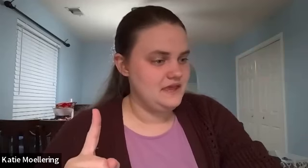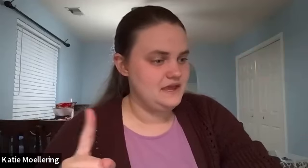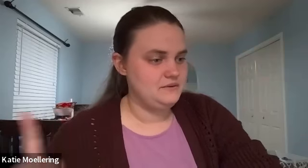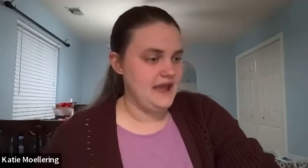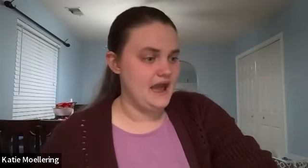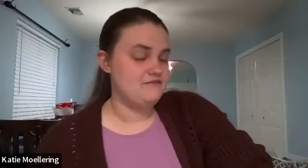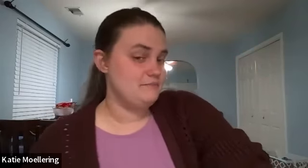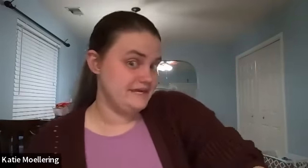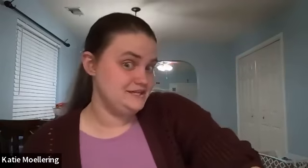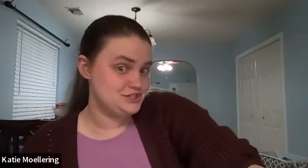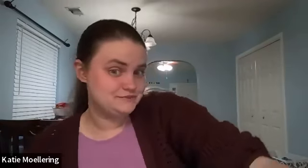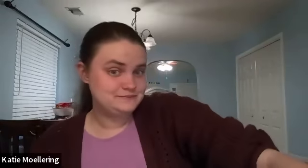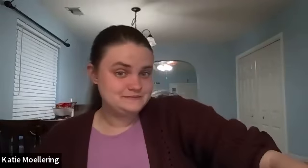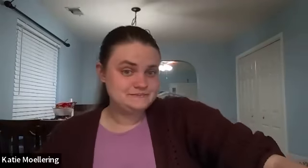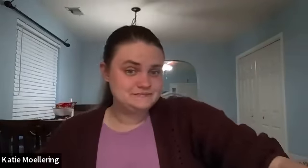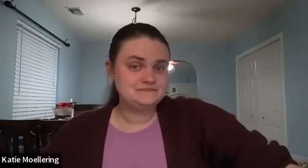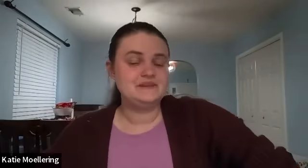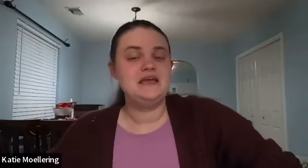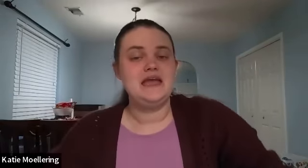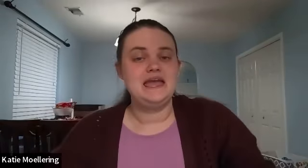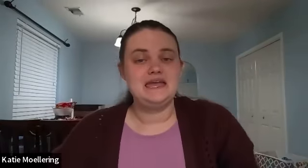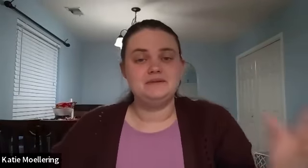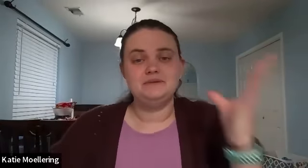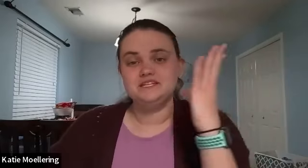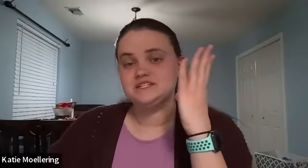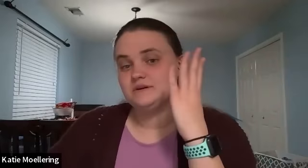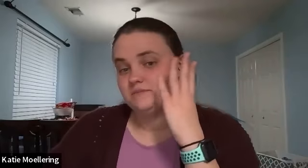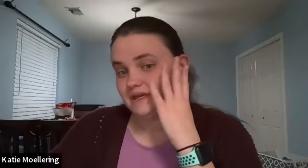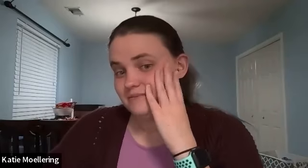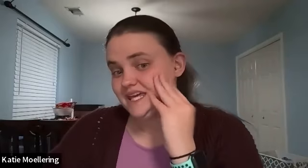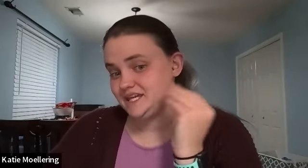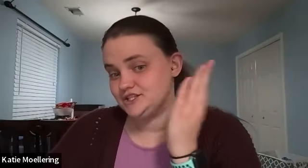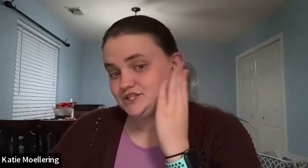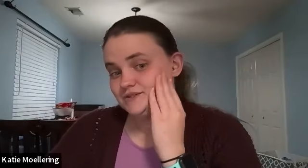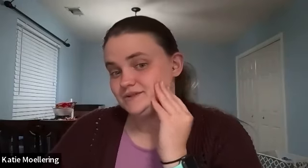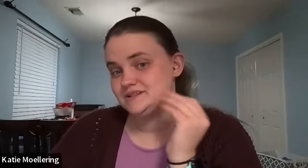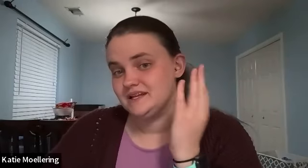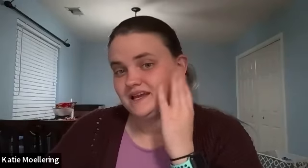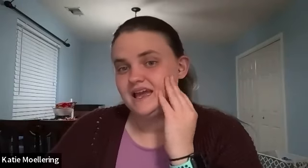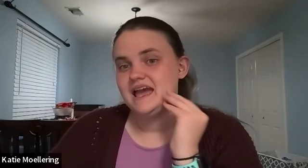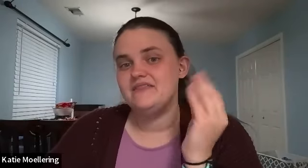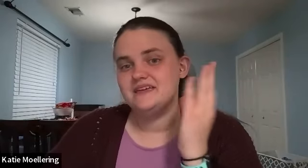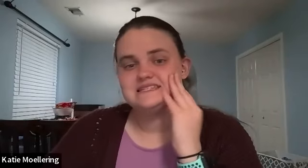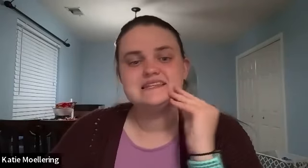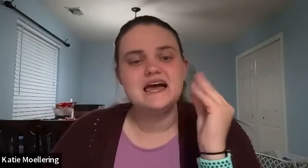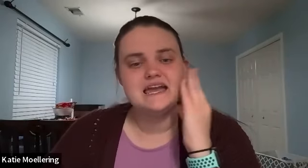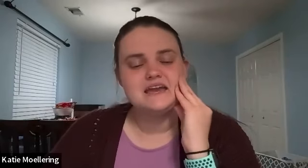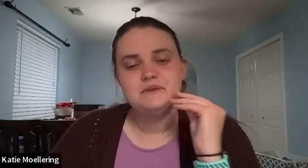Then we have peach. And peach is going to be peach. And this is like